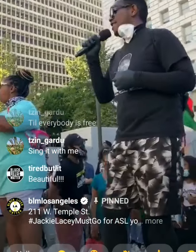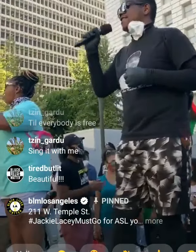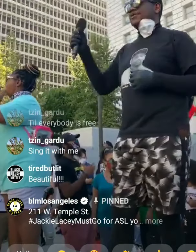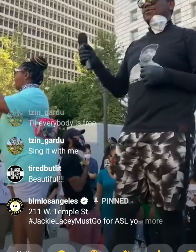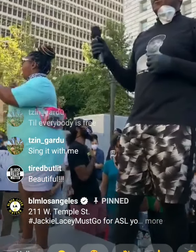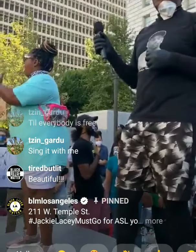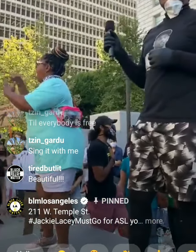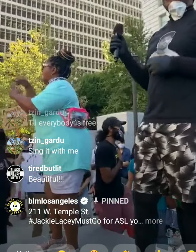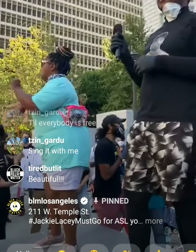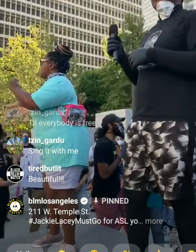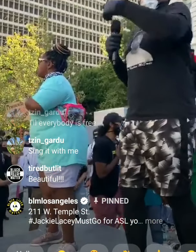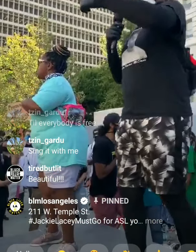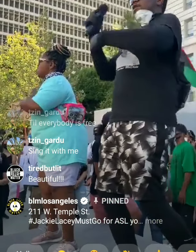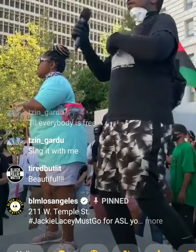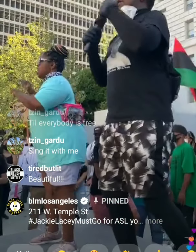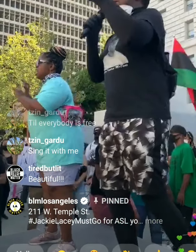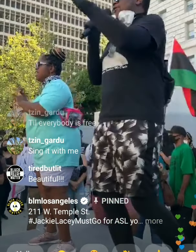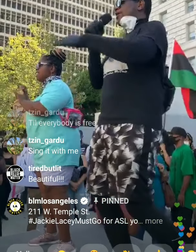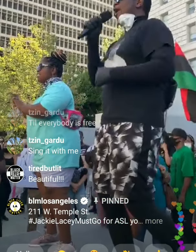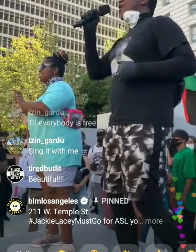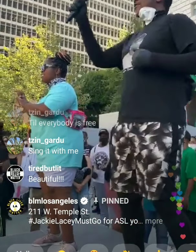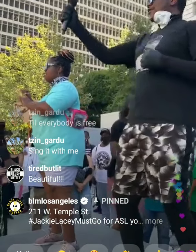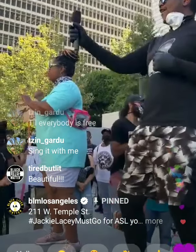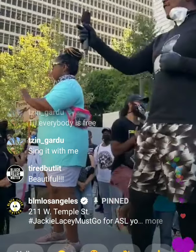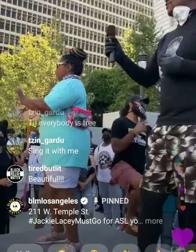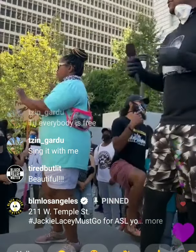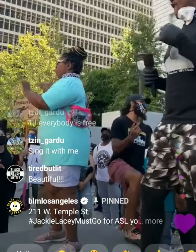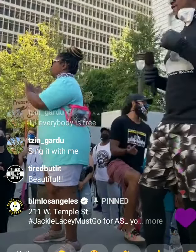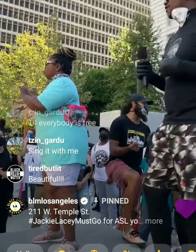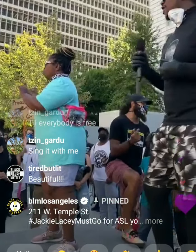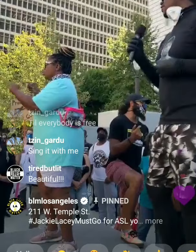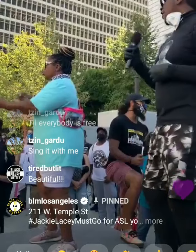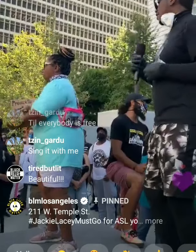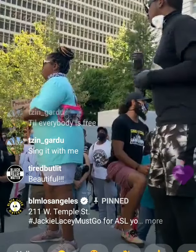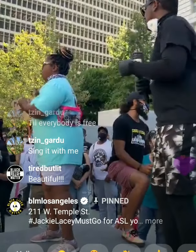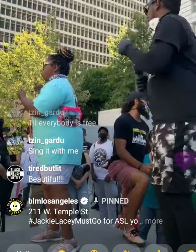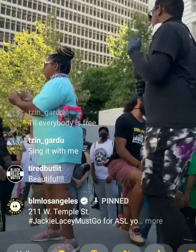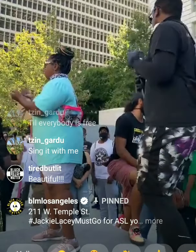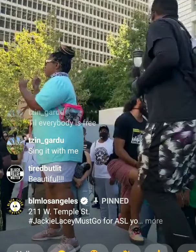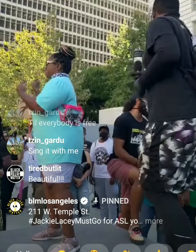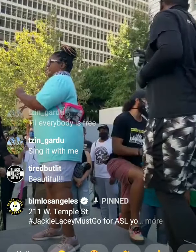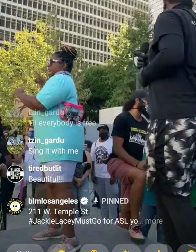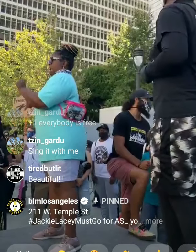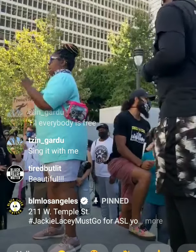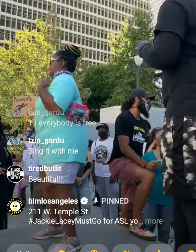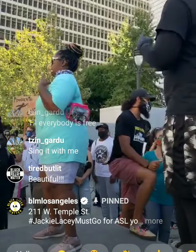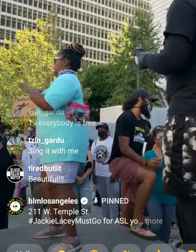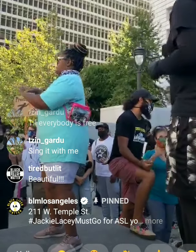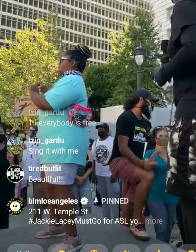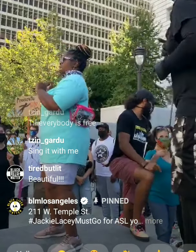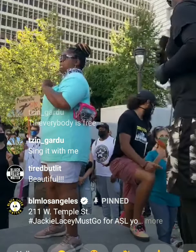Y'all ready? I'm gonna start it out. I can hear my people crying. I